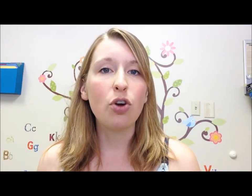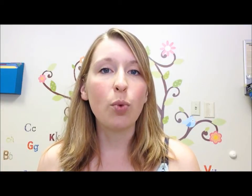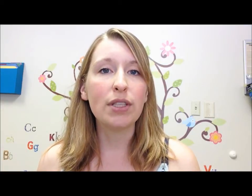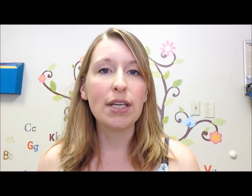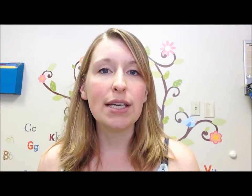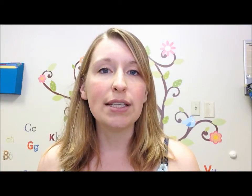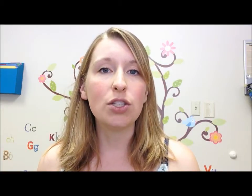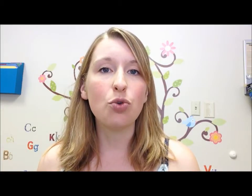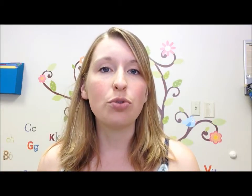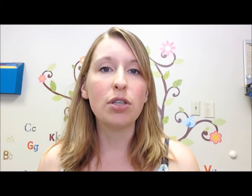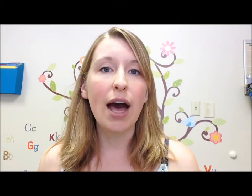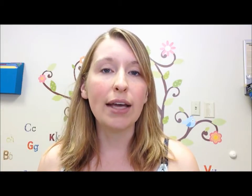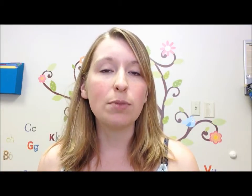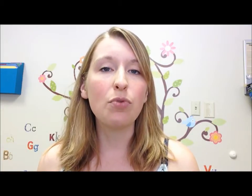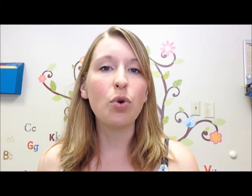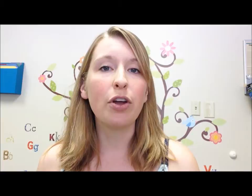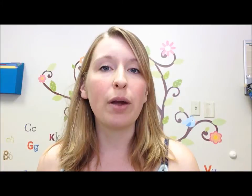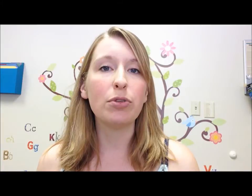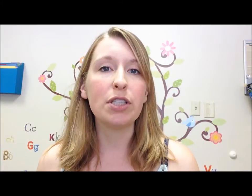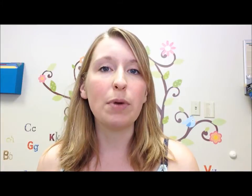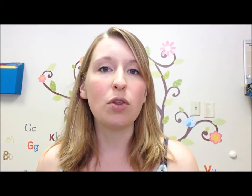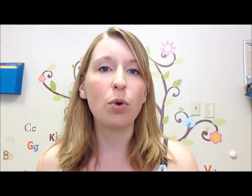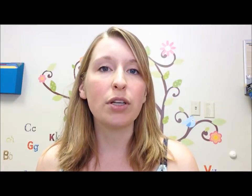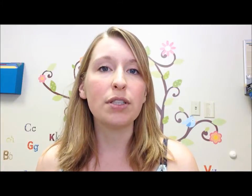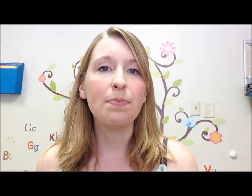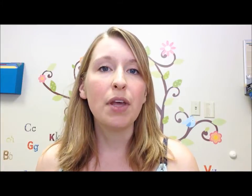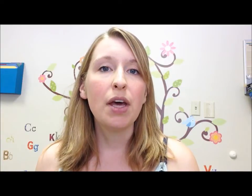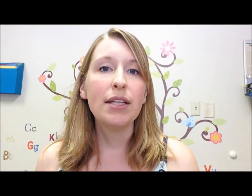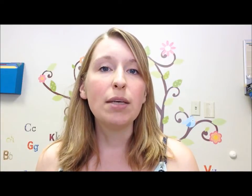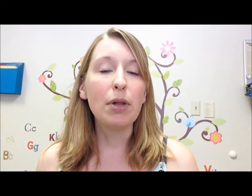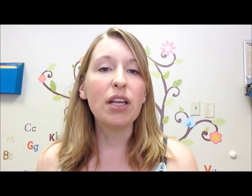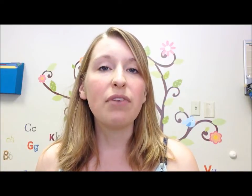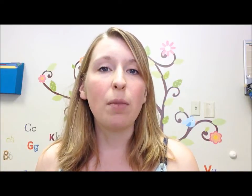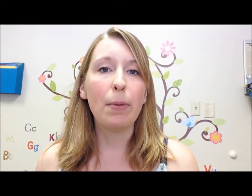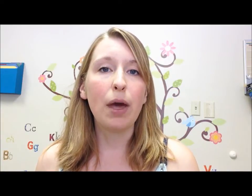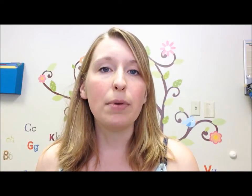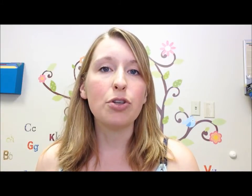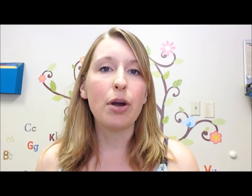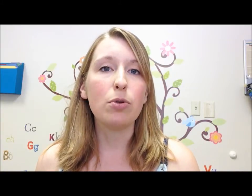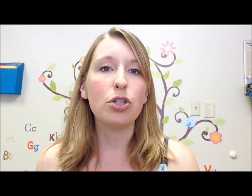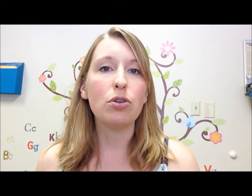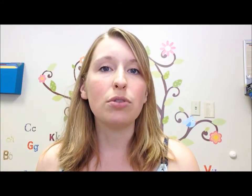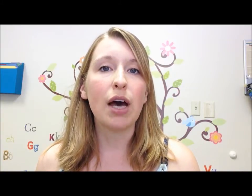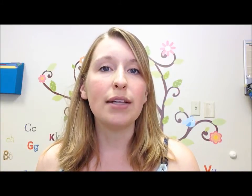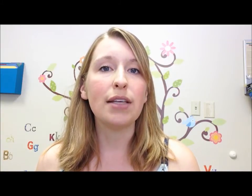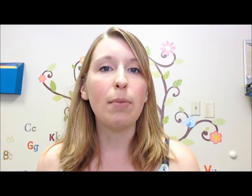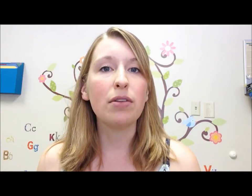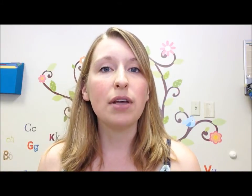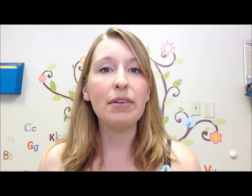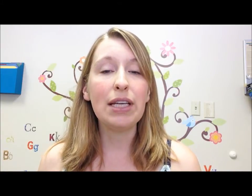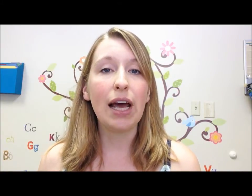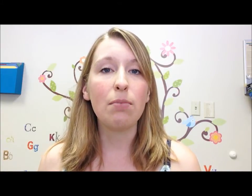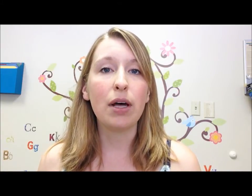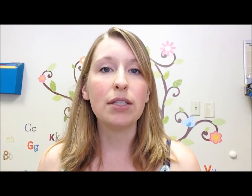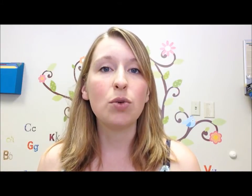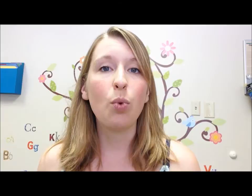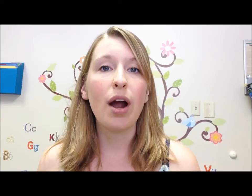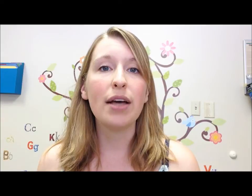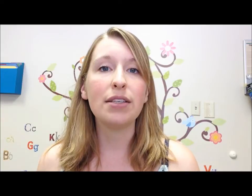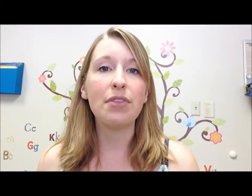wants and needs through signs before they're able to speak the words. Typically, developing babies are able to use signs at about 7 to 9 months, whereas if they